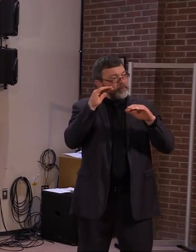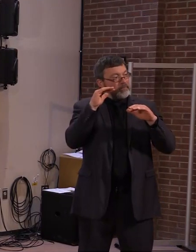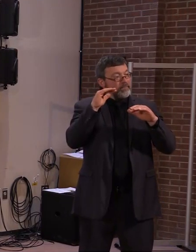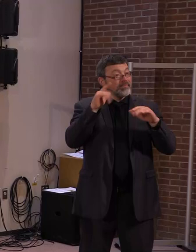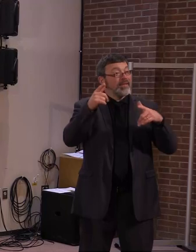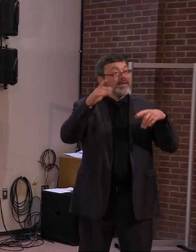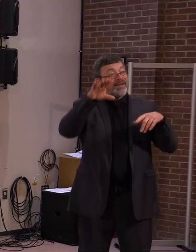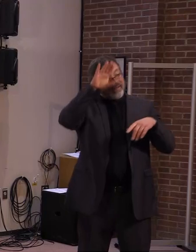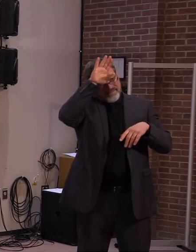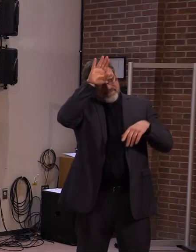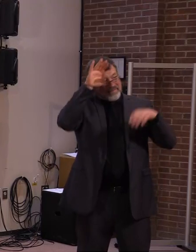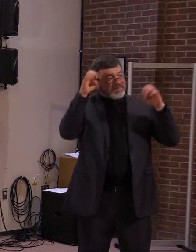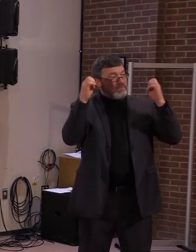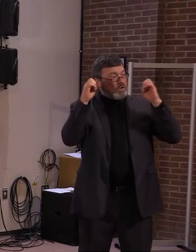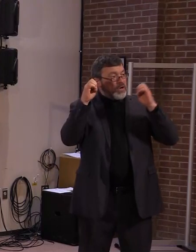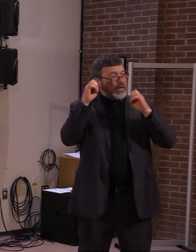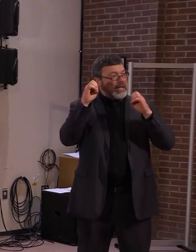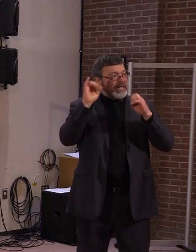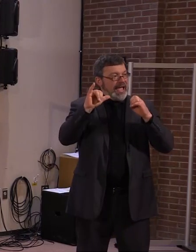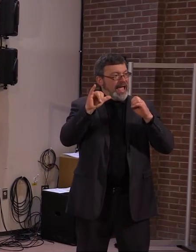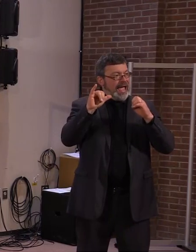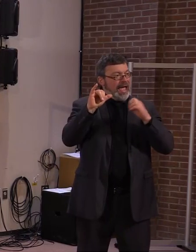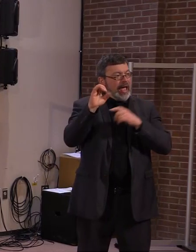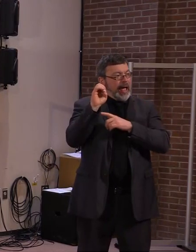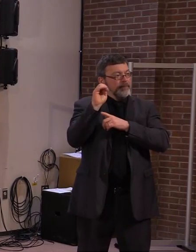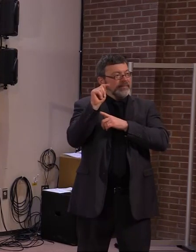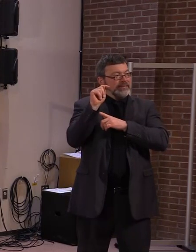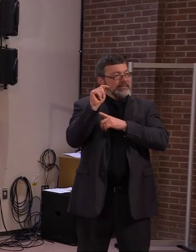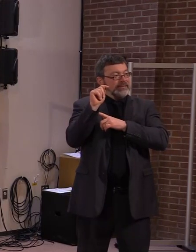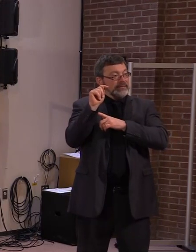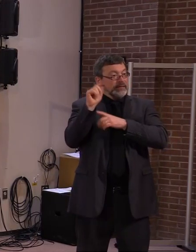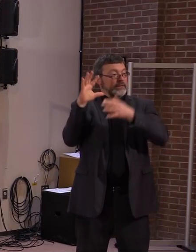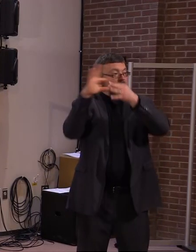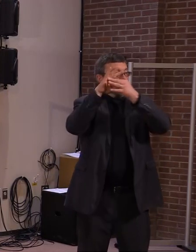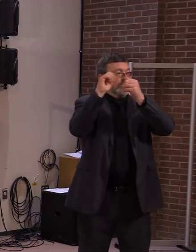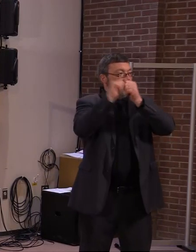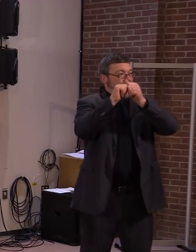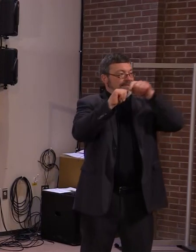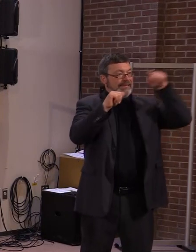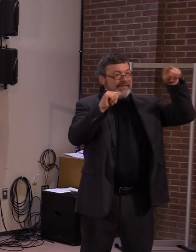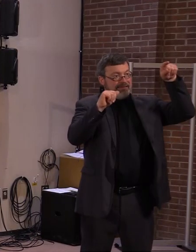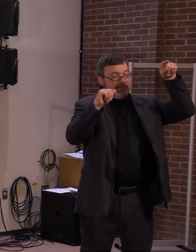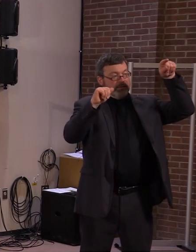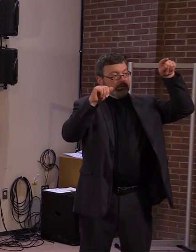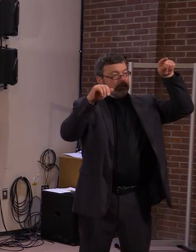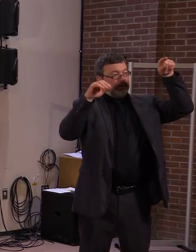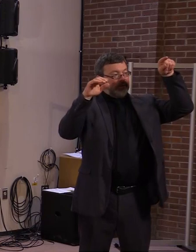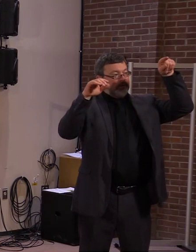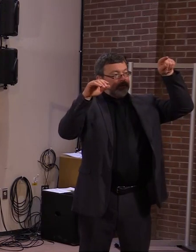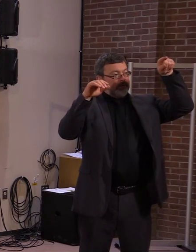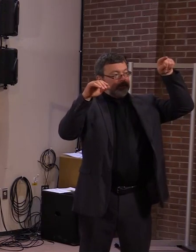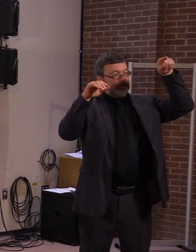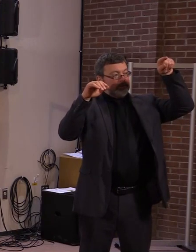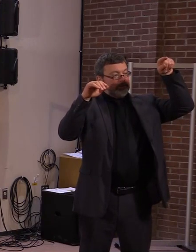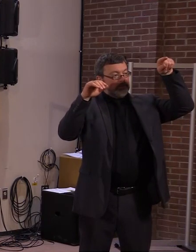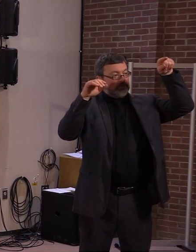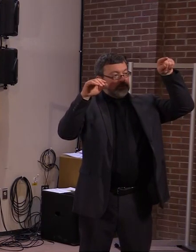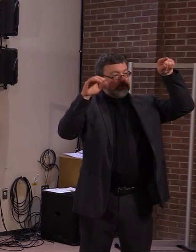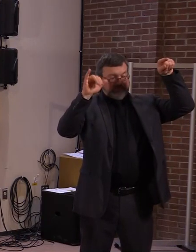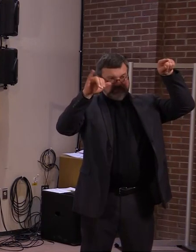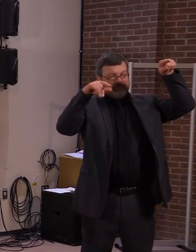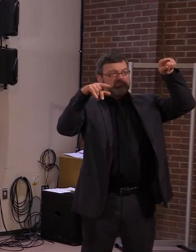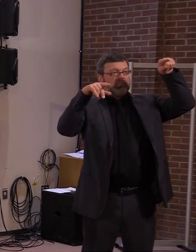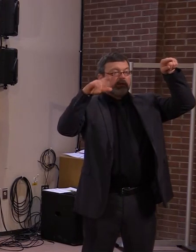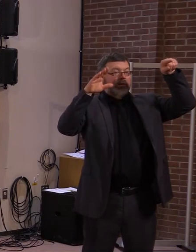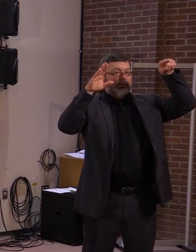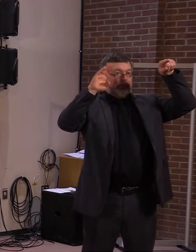capacity at 3 hospitals, UVMMC, RRMC, SVMC. Those are University of Vermont